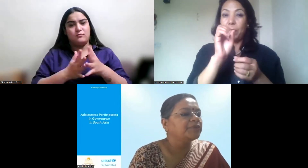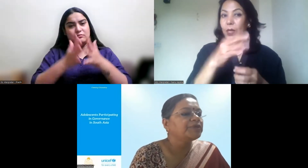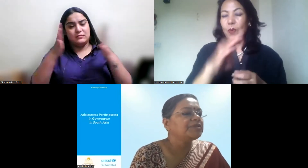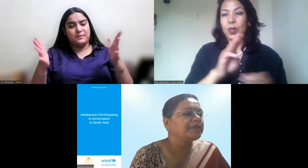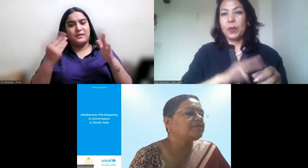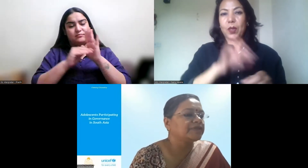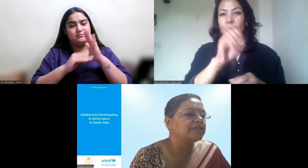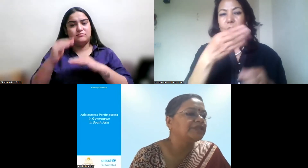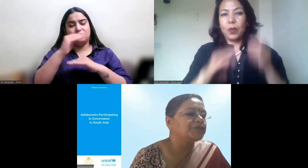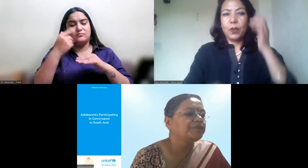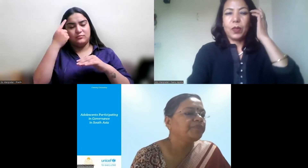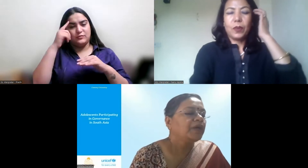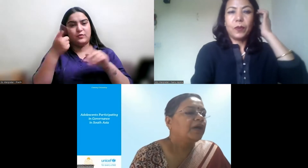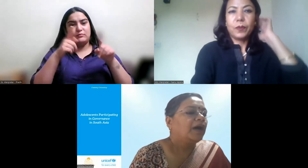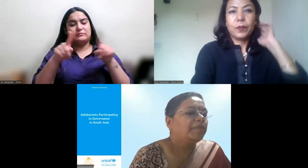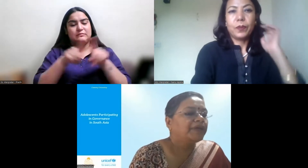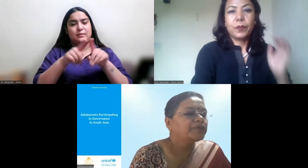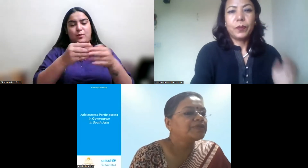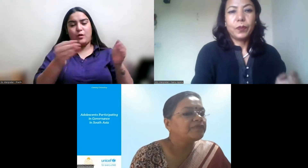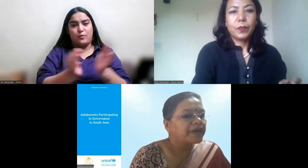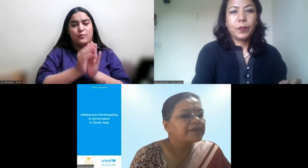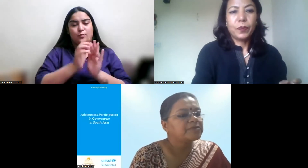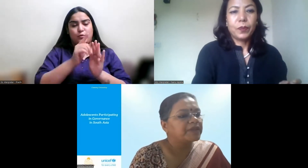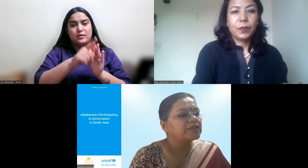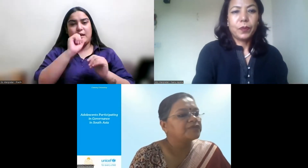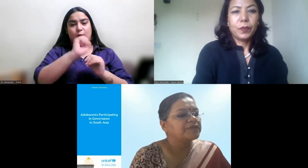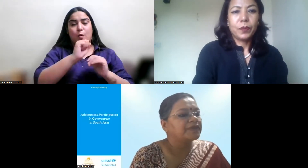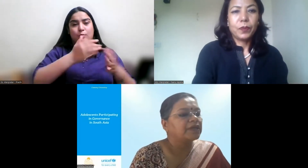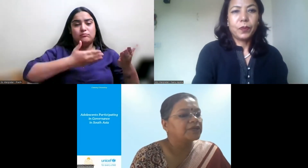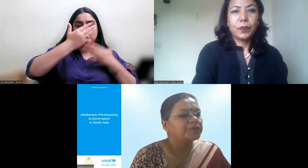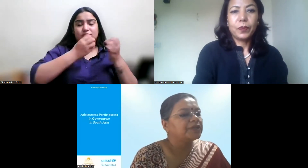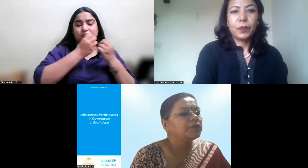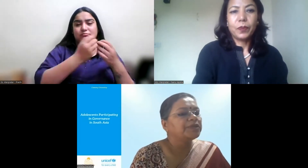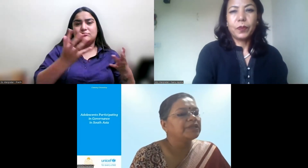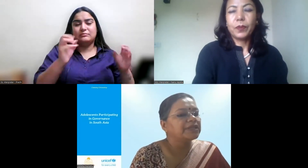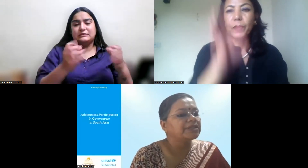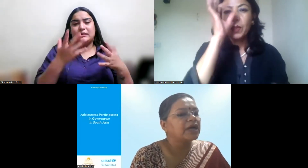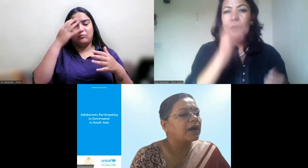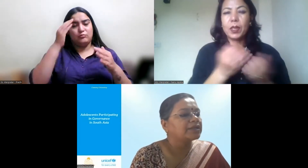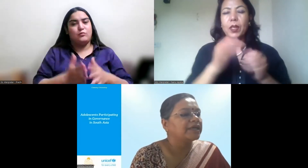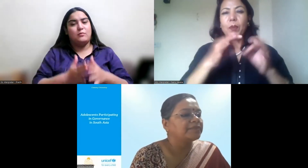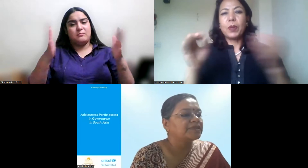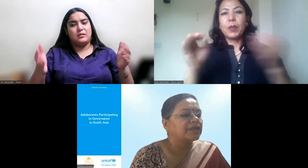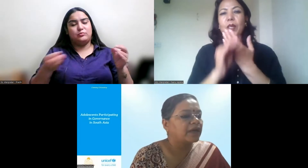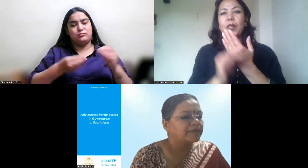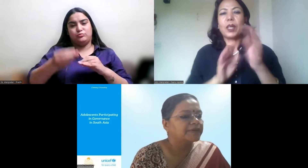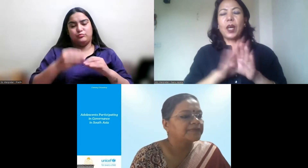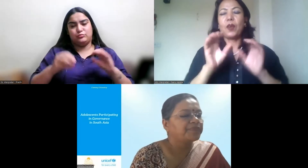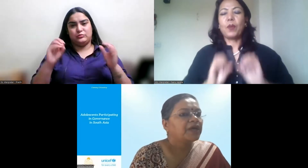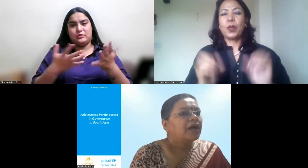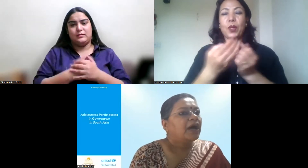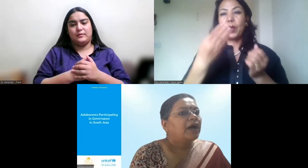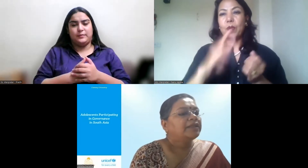and community-based facilitation by using various methods for civic engagement, including theater, art, games, and